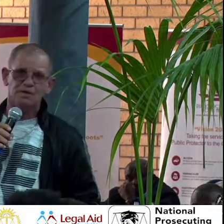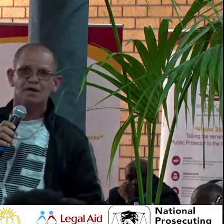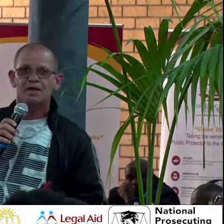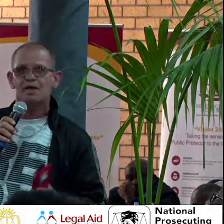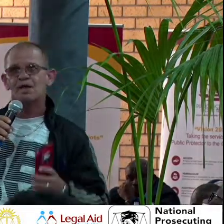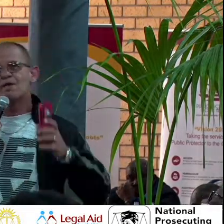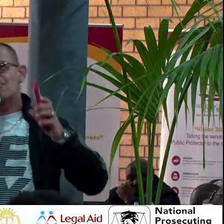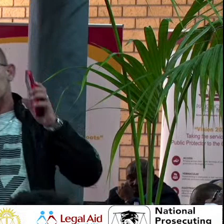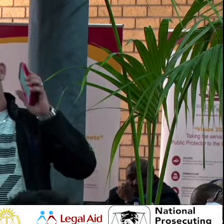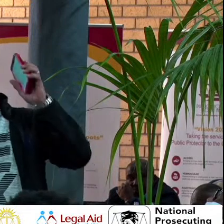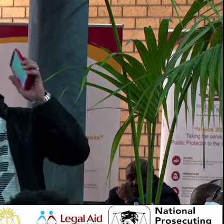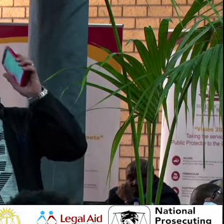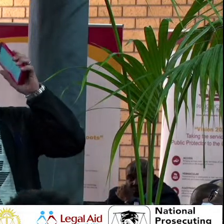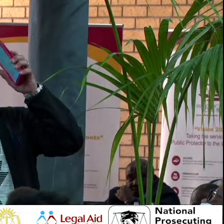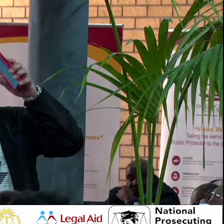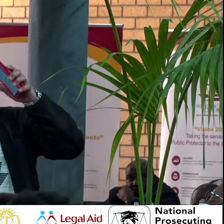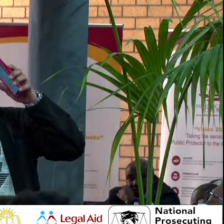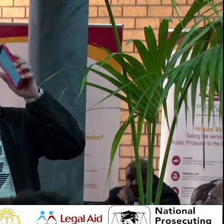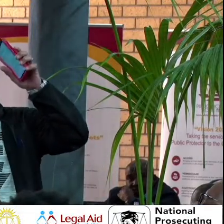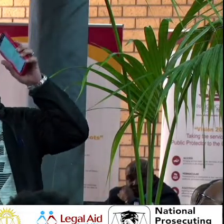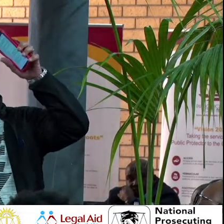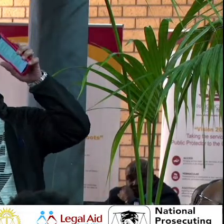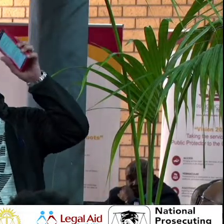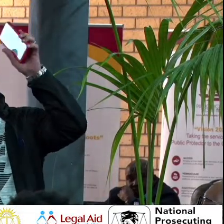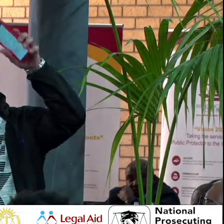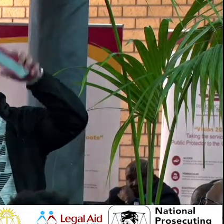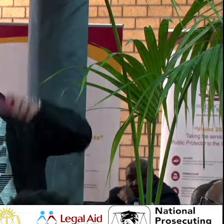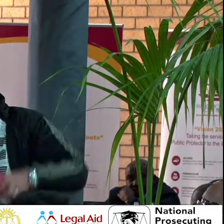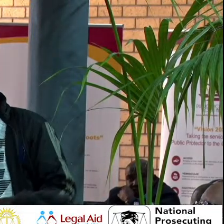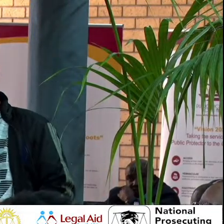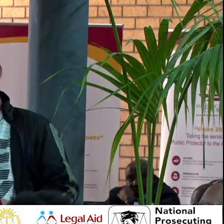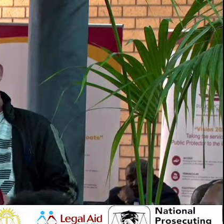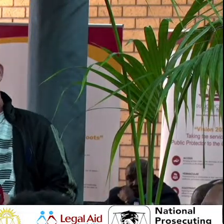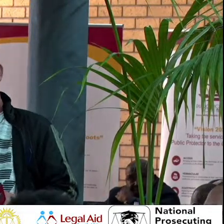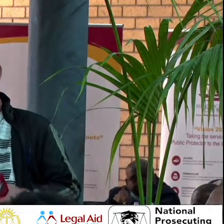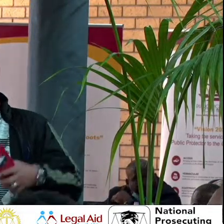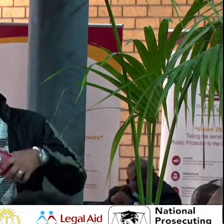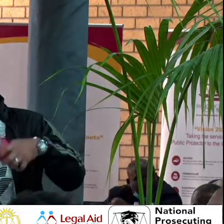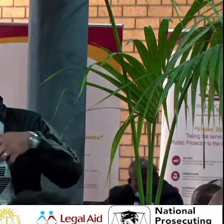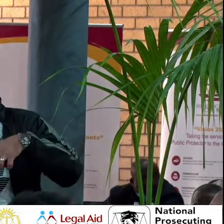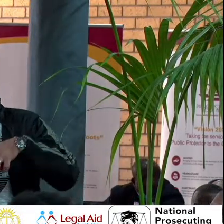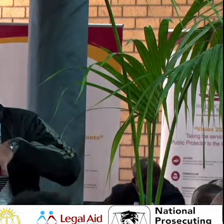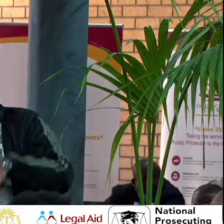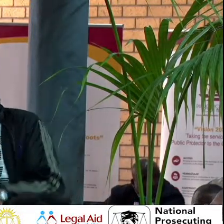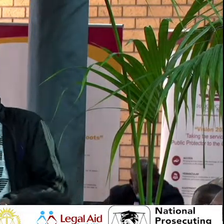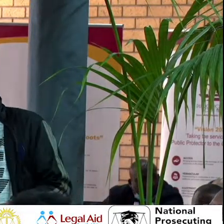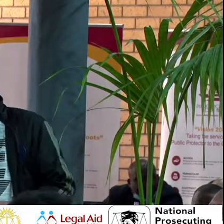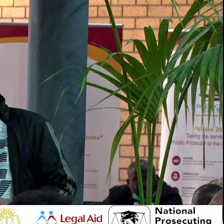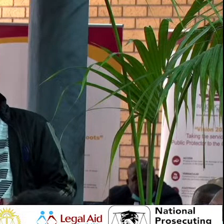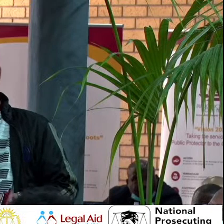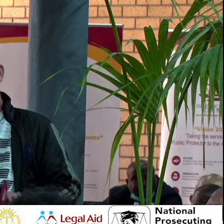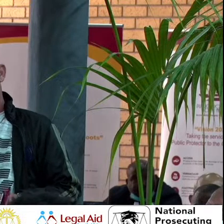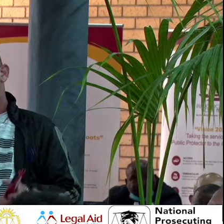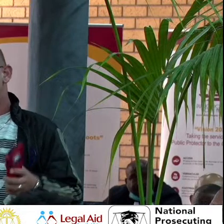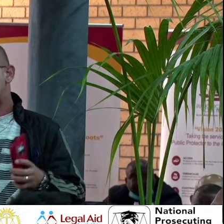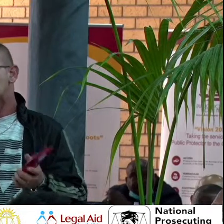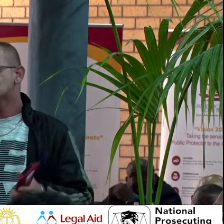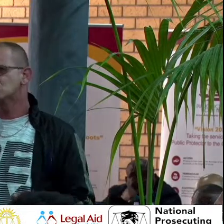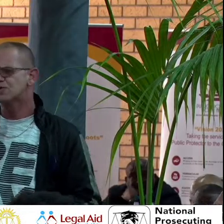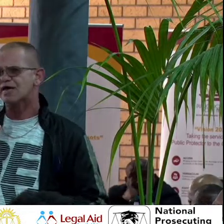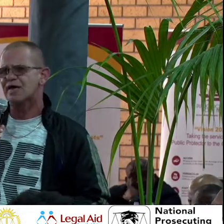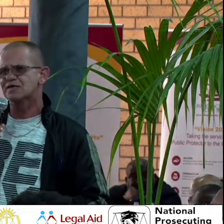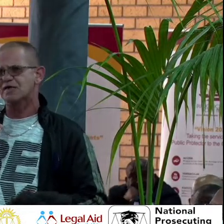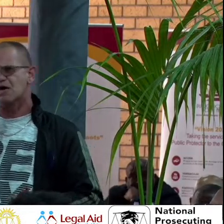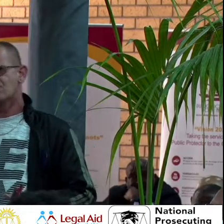prison. A lot of the tools that I learned while I was in the Correctional Service, I can apply to my life now. I'm nearly